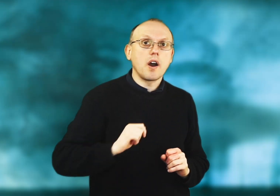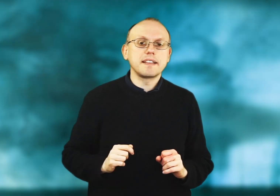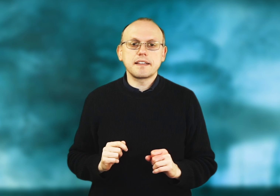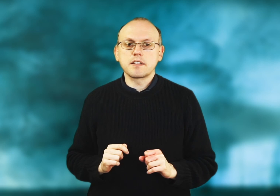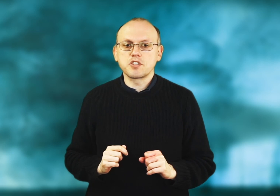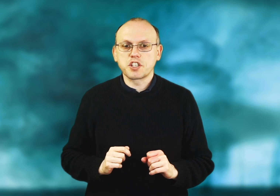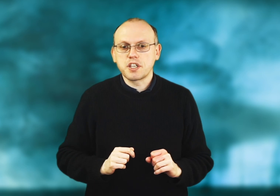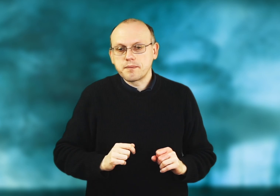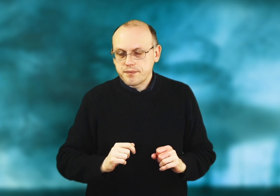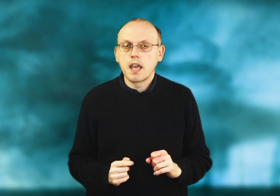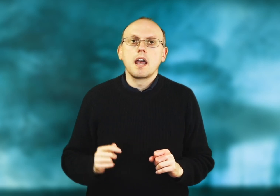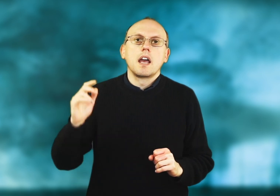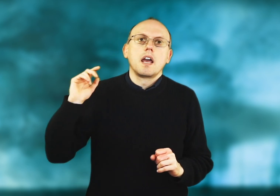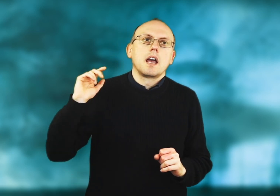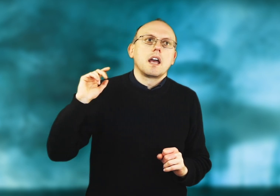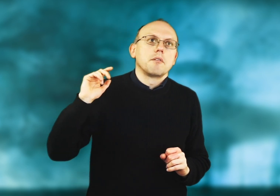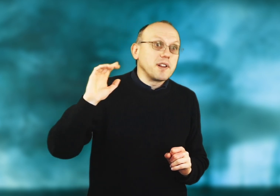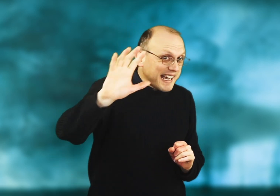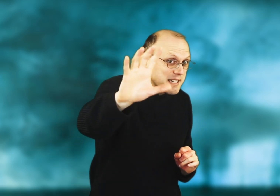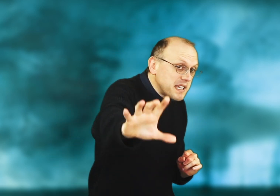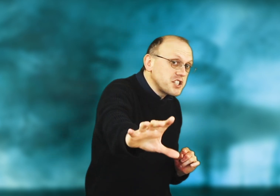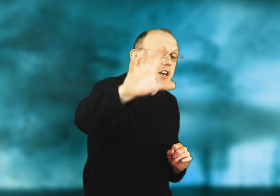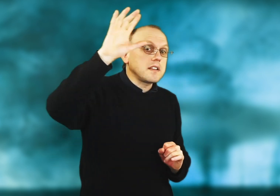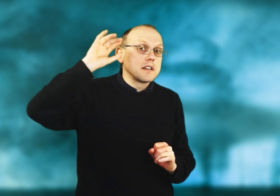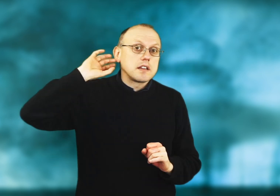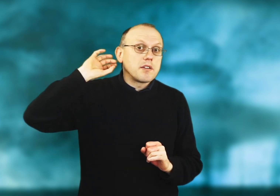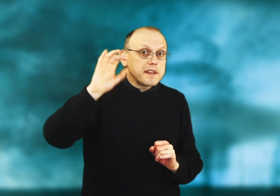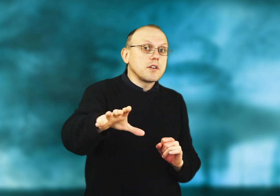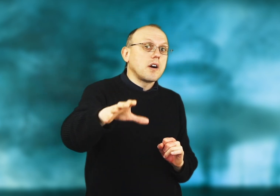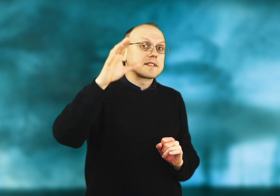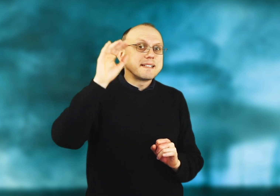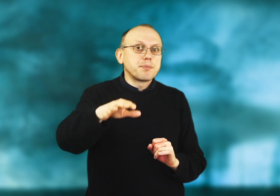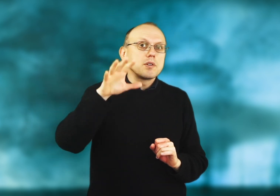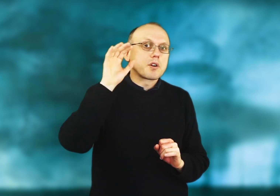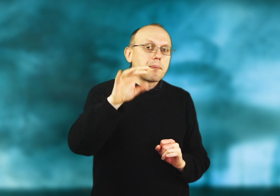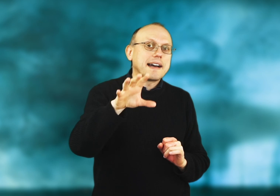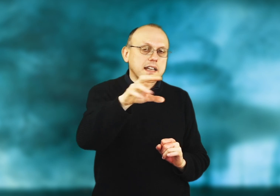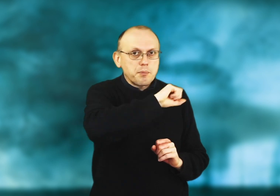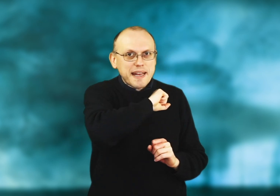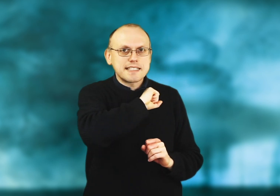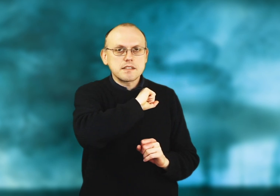coordinating conjunction. But as I mentioned in the video on simple, compound, and complex